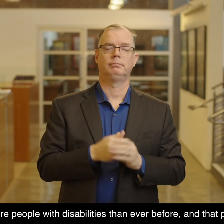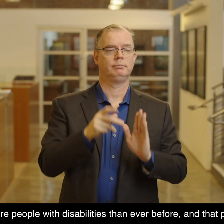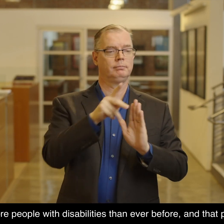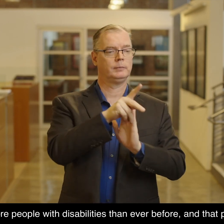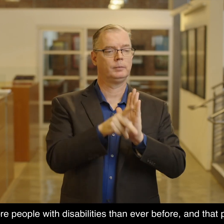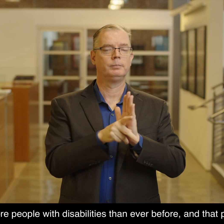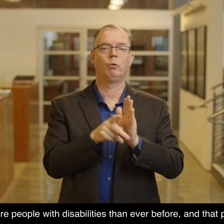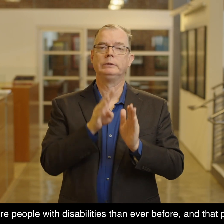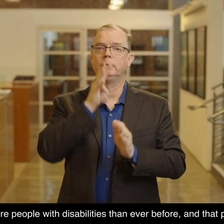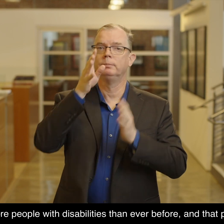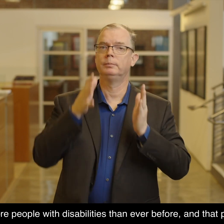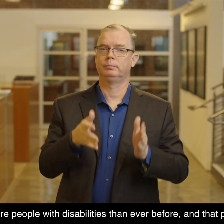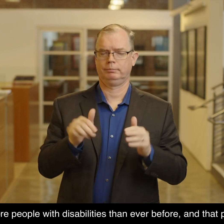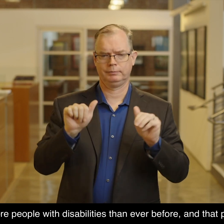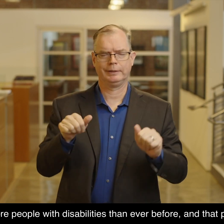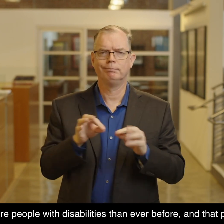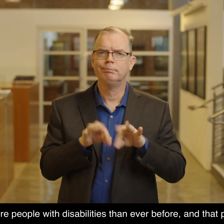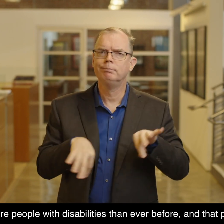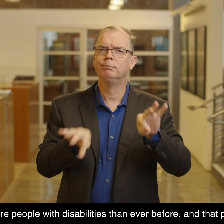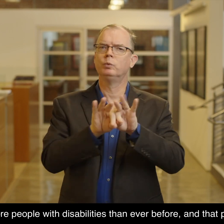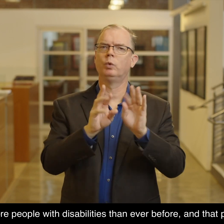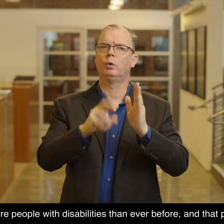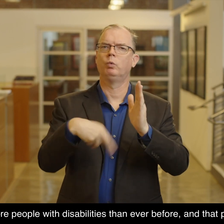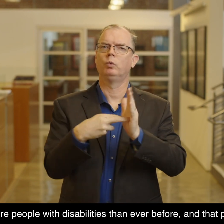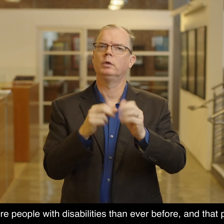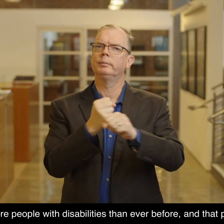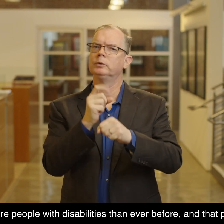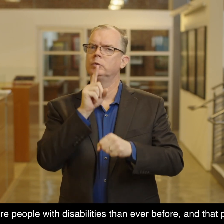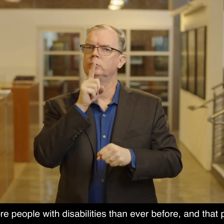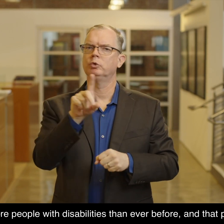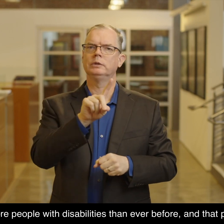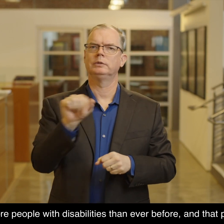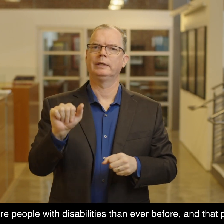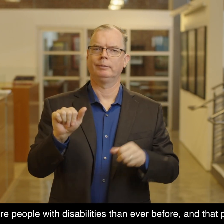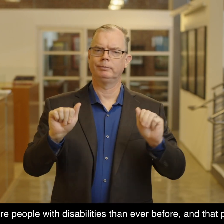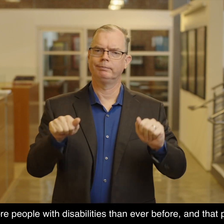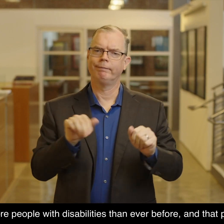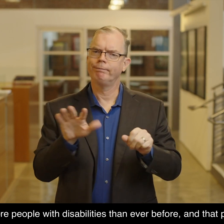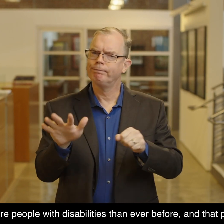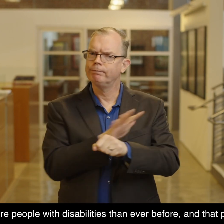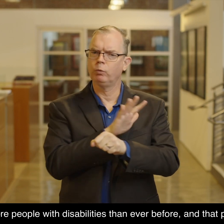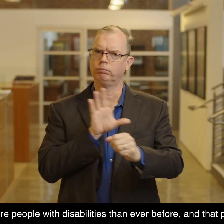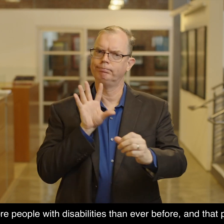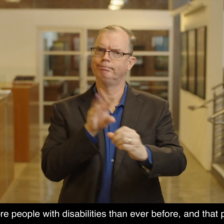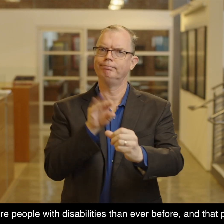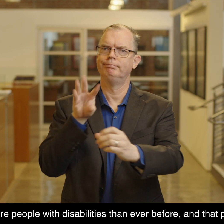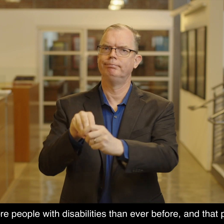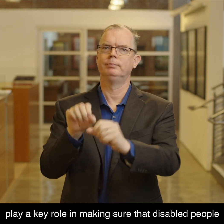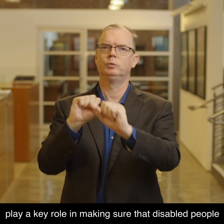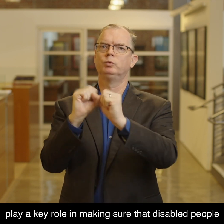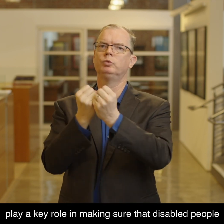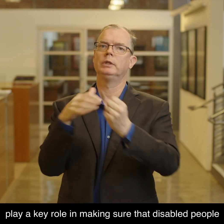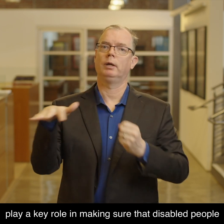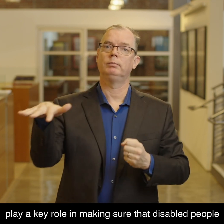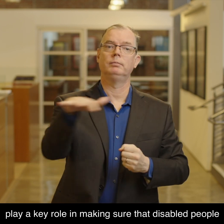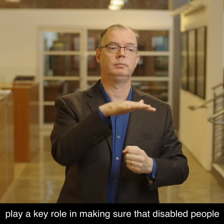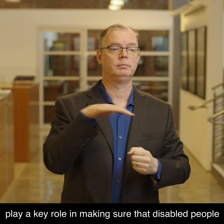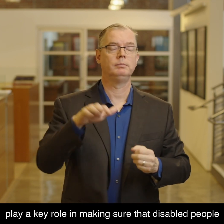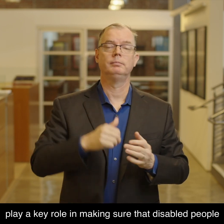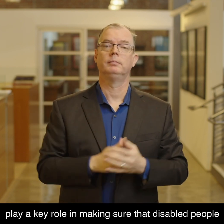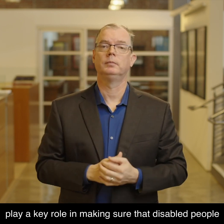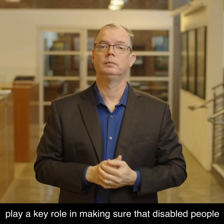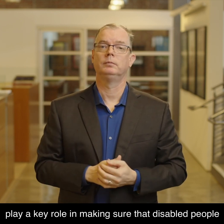that there are more people with disabilities than ever before, and that policymakers can play a key